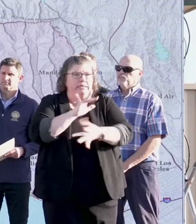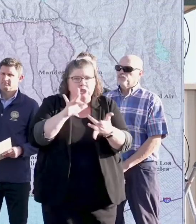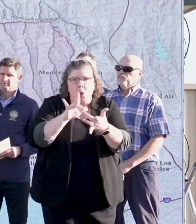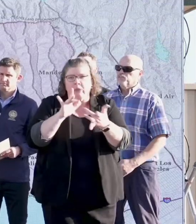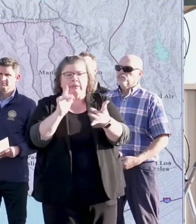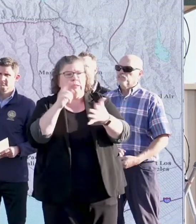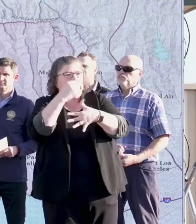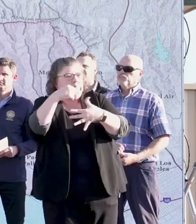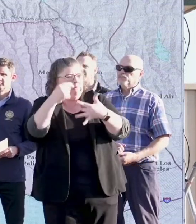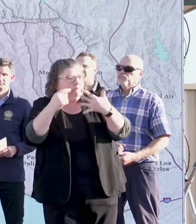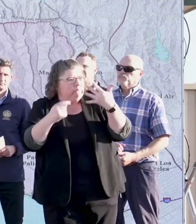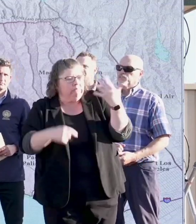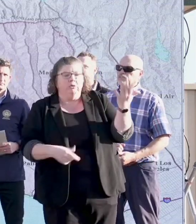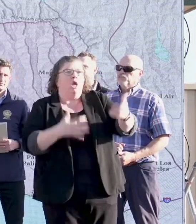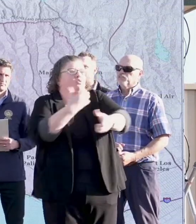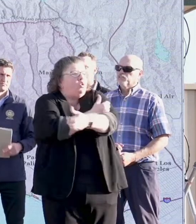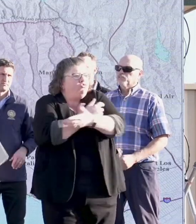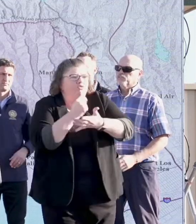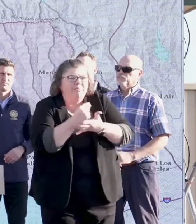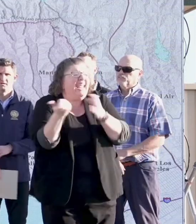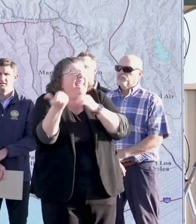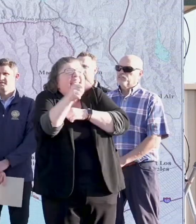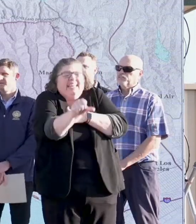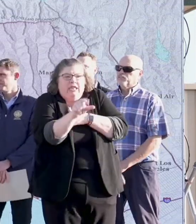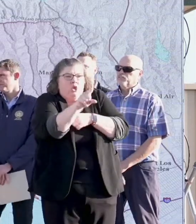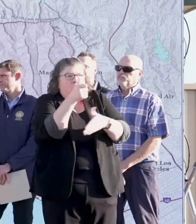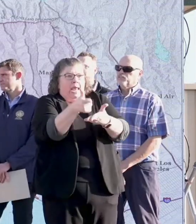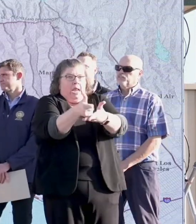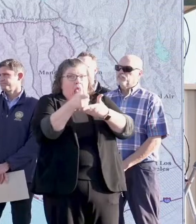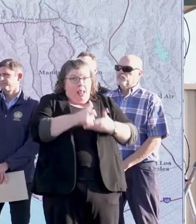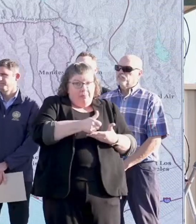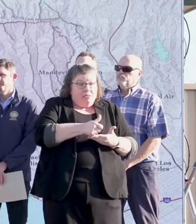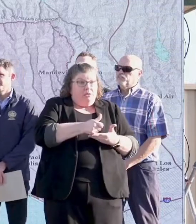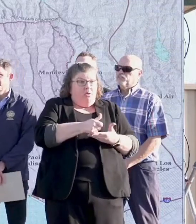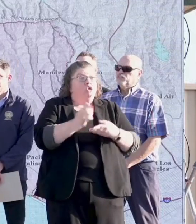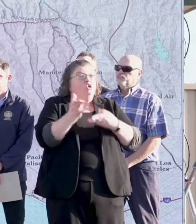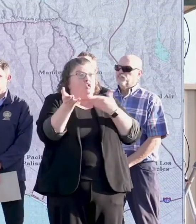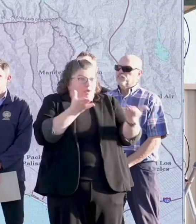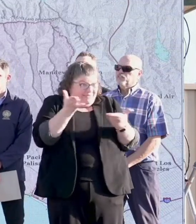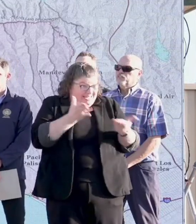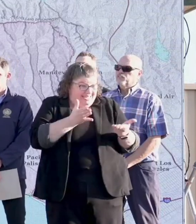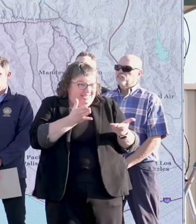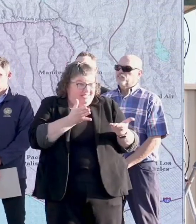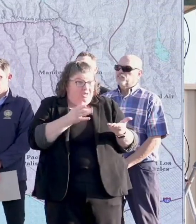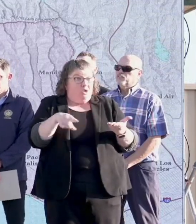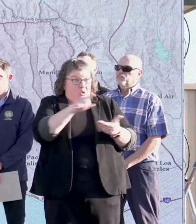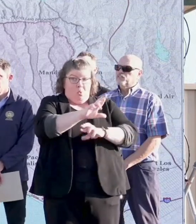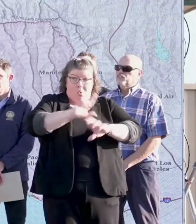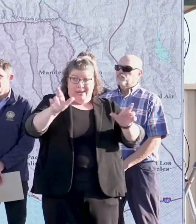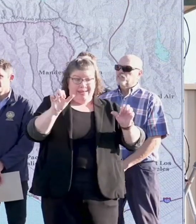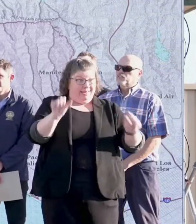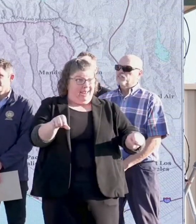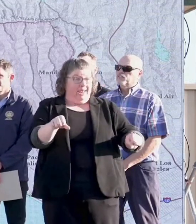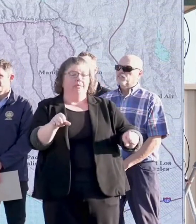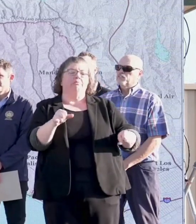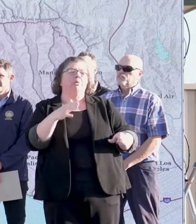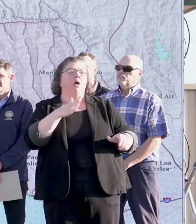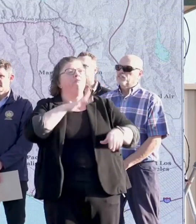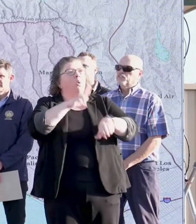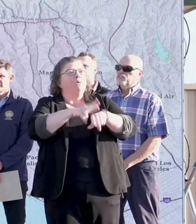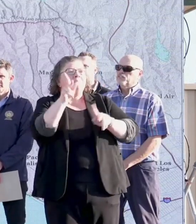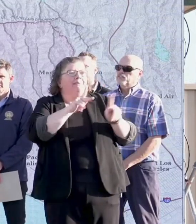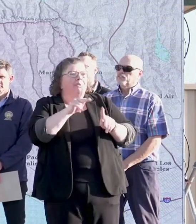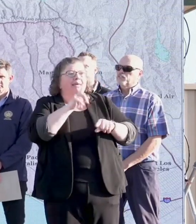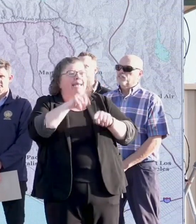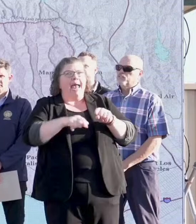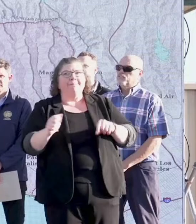assistance, substance abuse treatment, anything that could possibly help fill in for the impacted business community and assist these residents. Of course, people can't go back